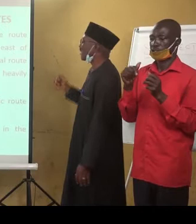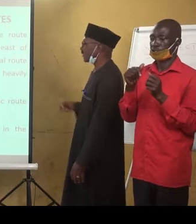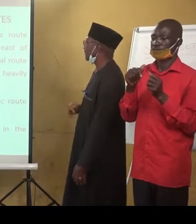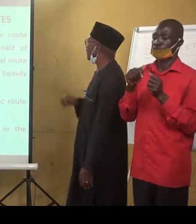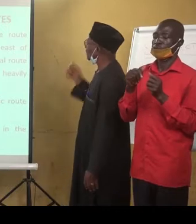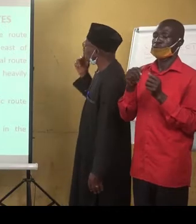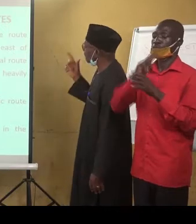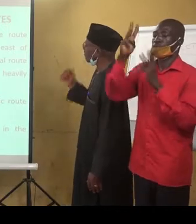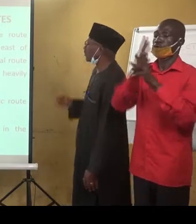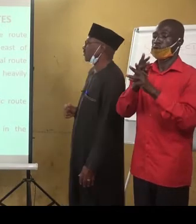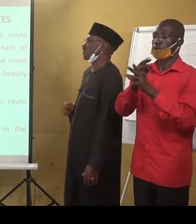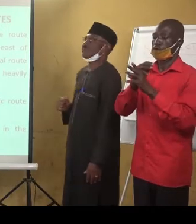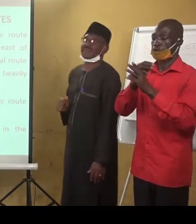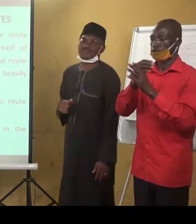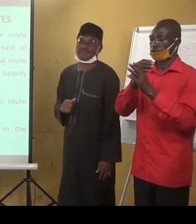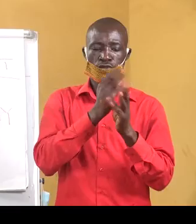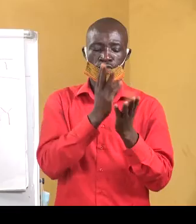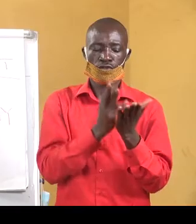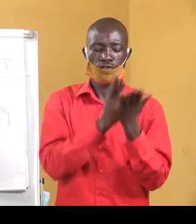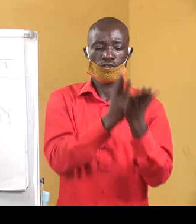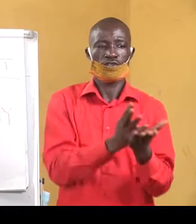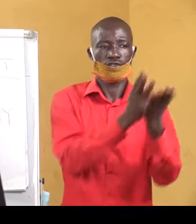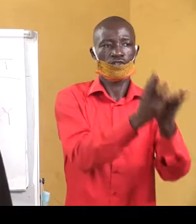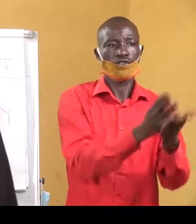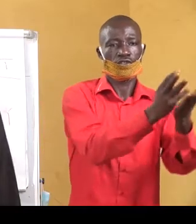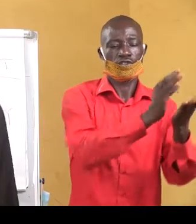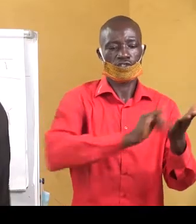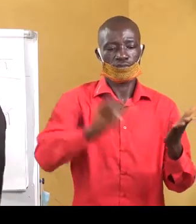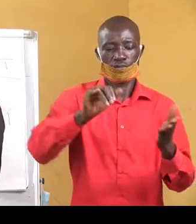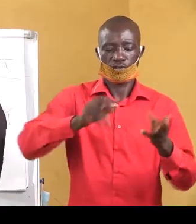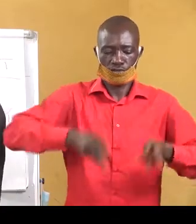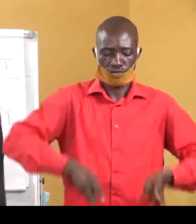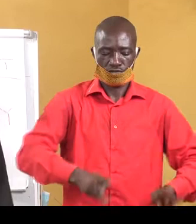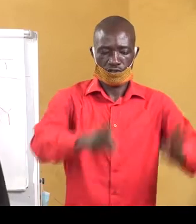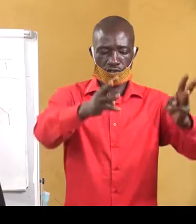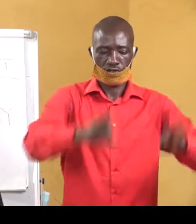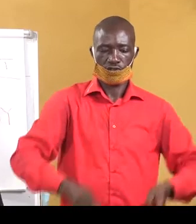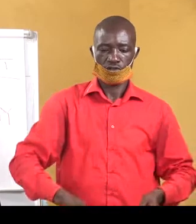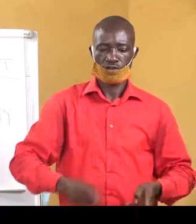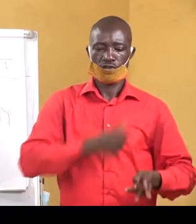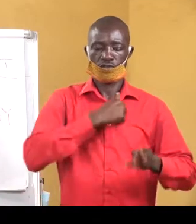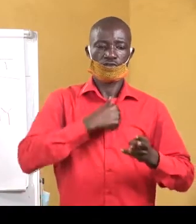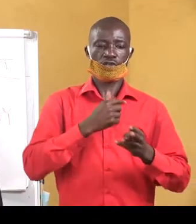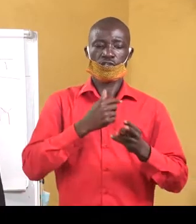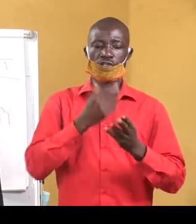shipping routes. When we say shipping routes, we either